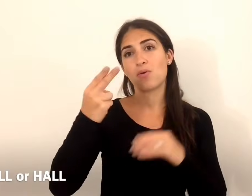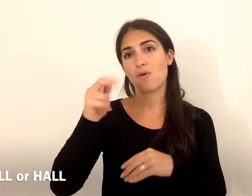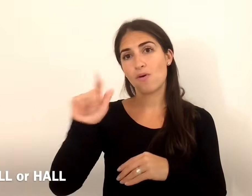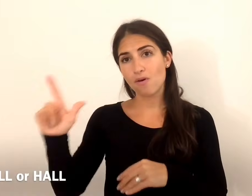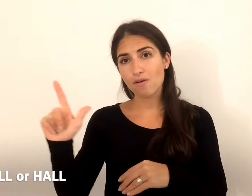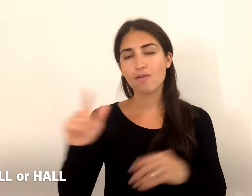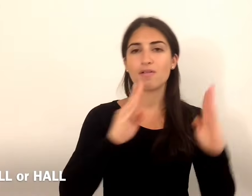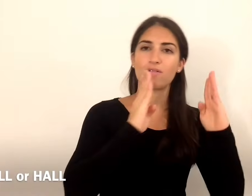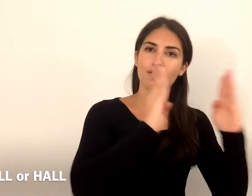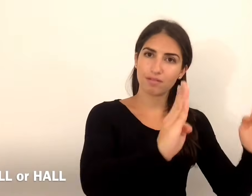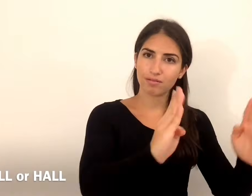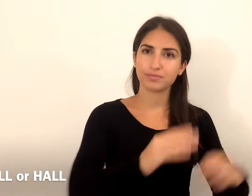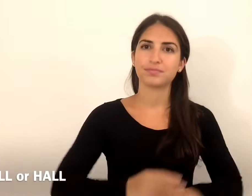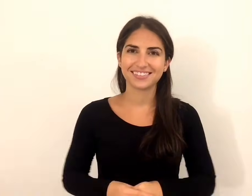So hall or hall.